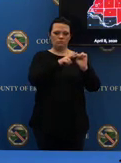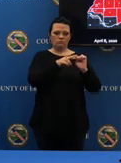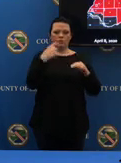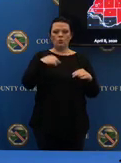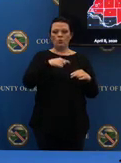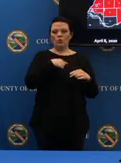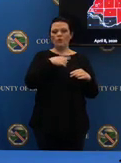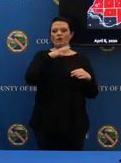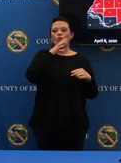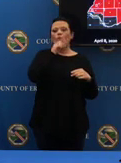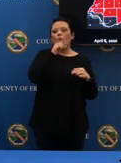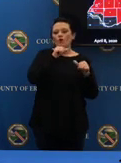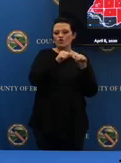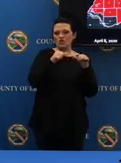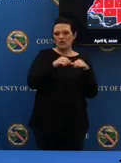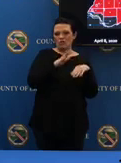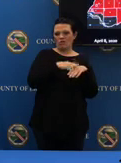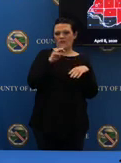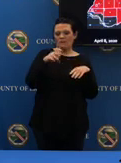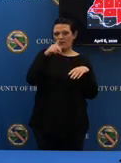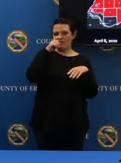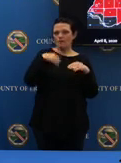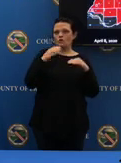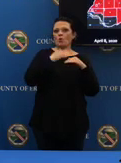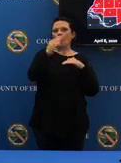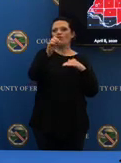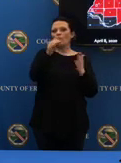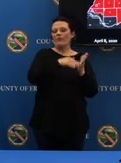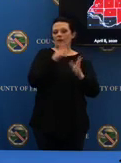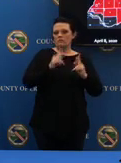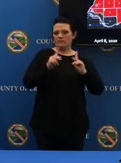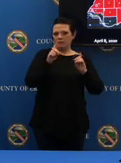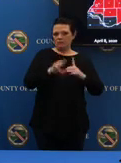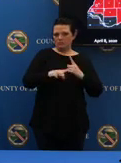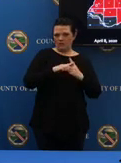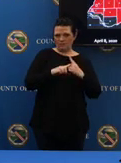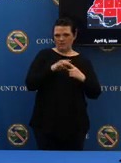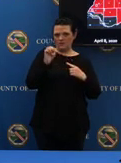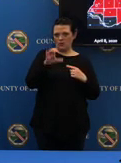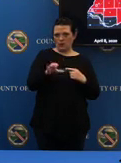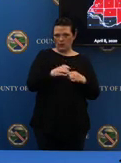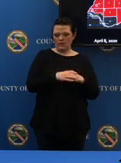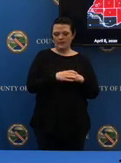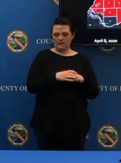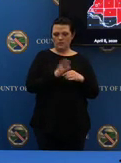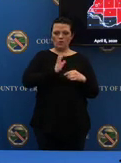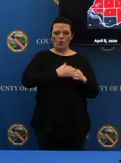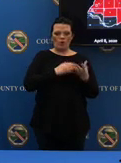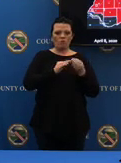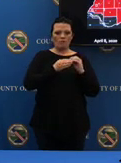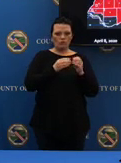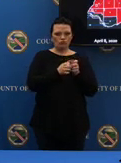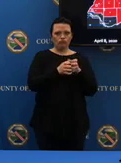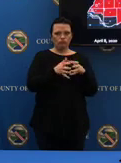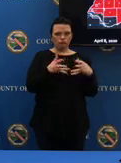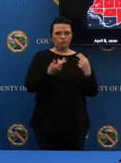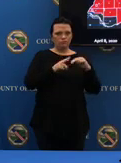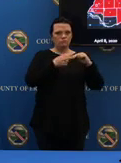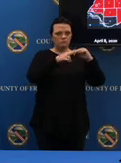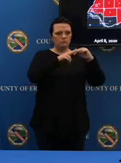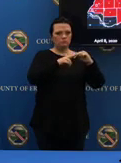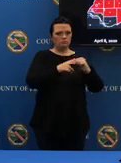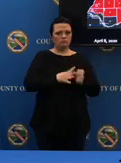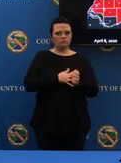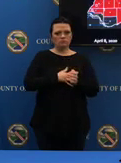orange areas on the map because we have over 1,000 people who tested positive in Erie County, so our numbers are growing, and we